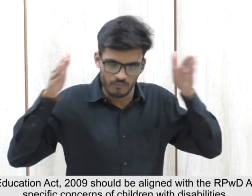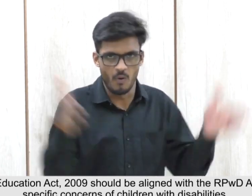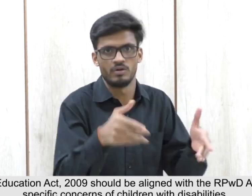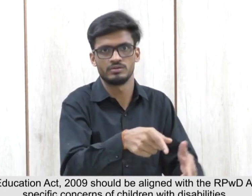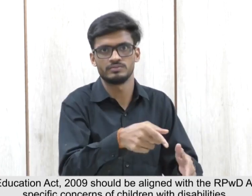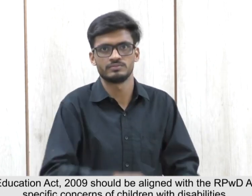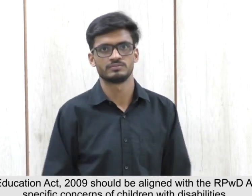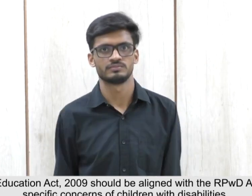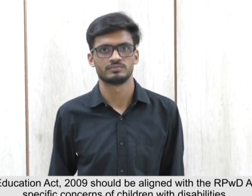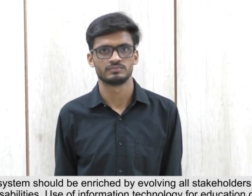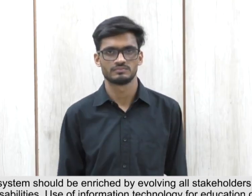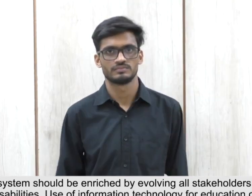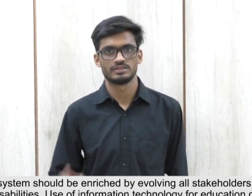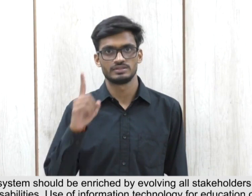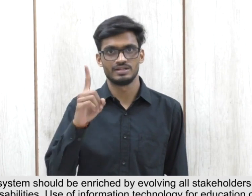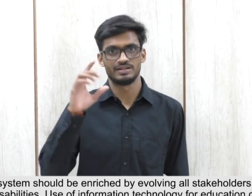children with disabilities.